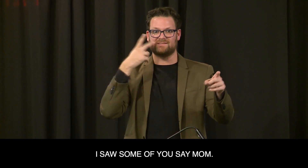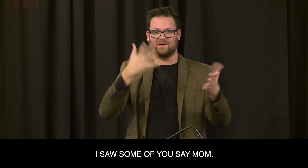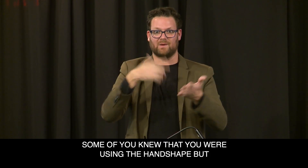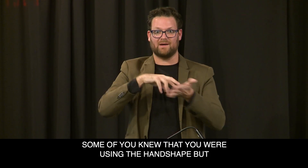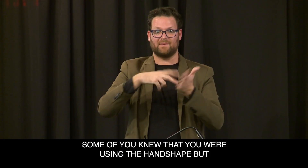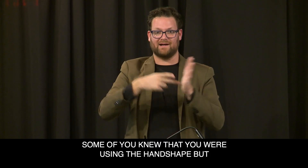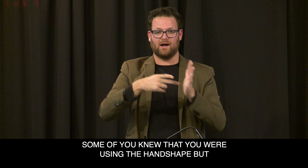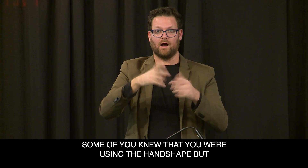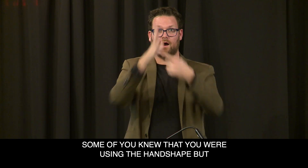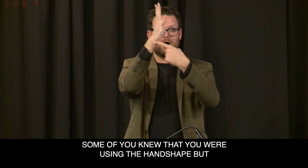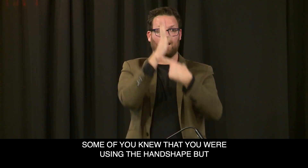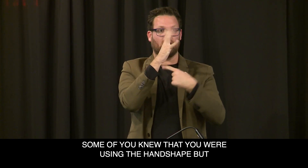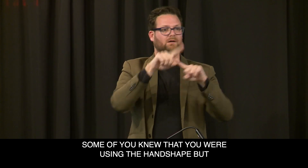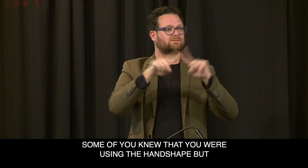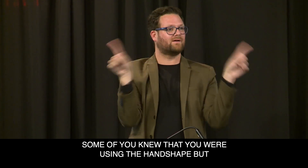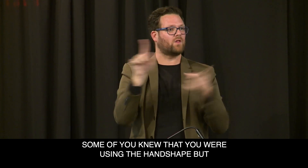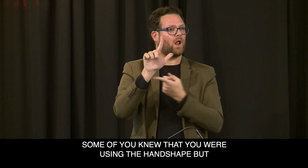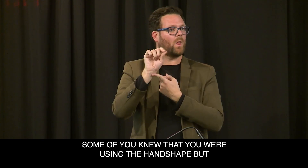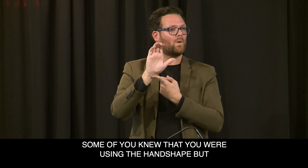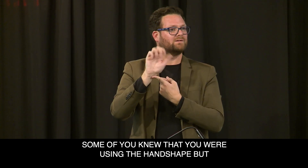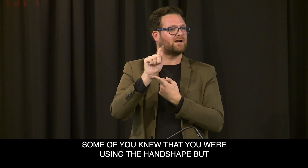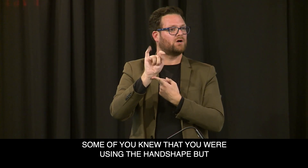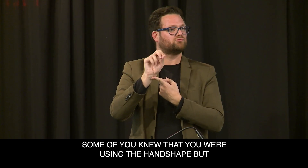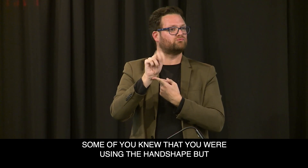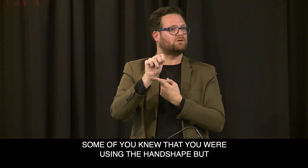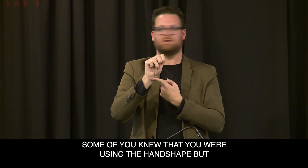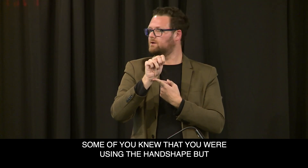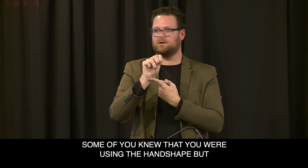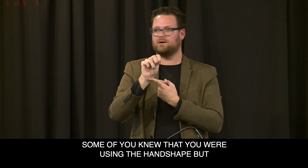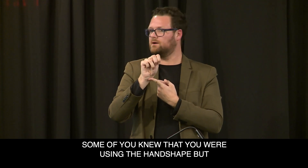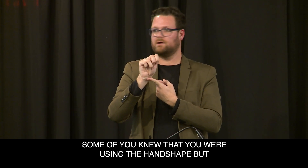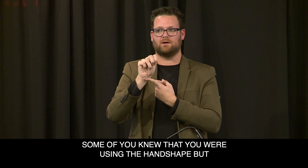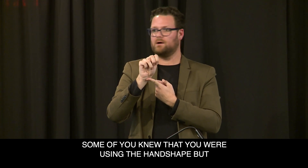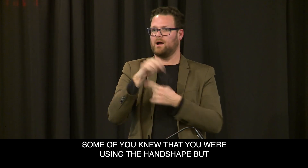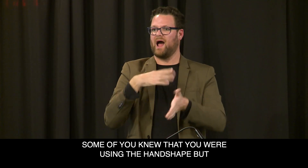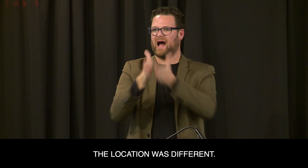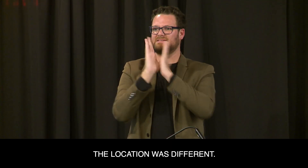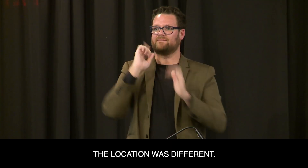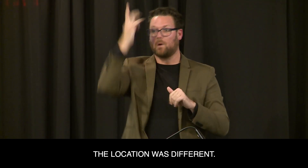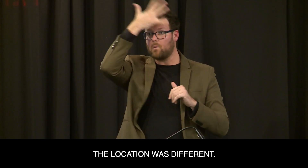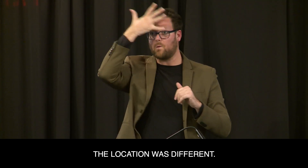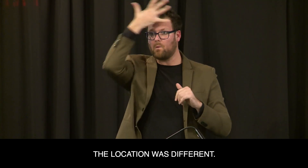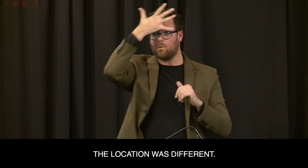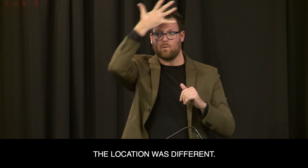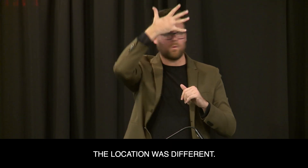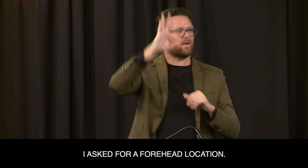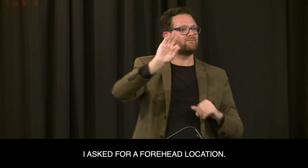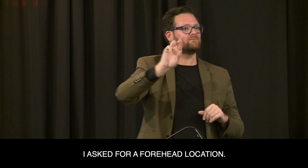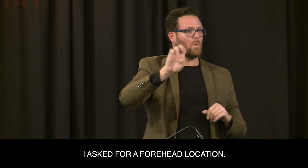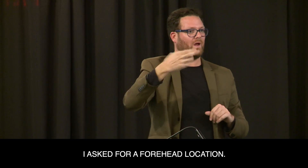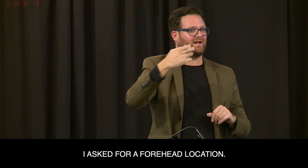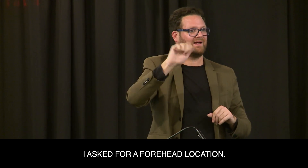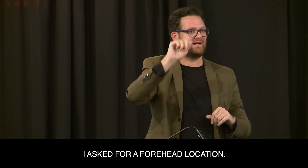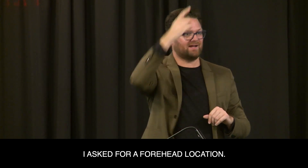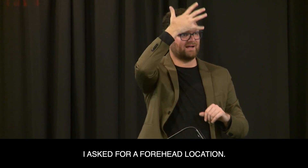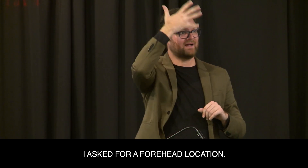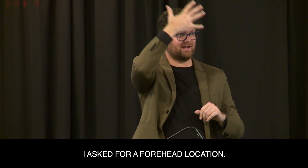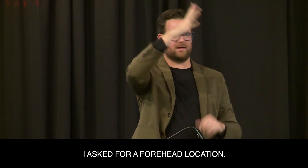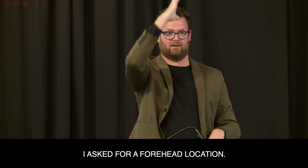Some of you knew that you were using that hand shape, but the location was different. I asked for a forehead